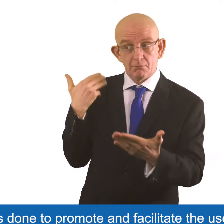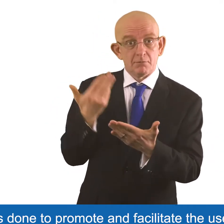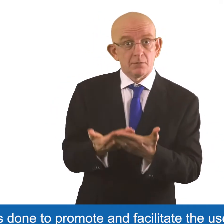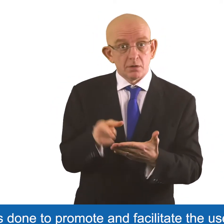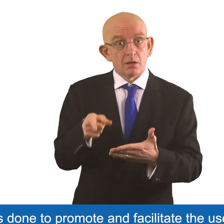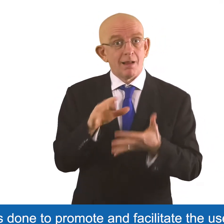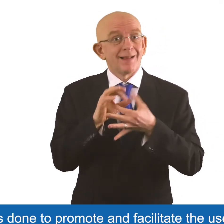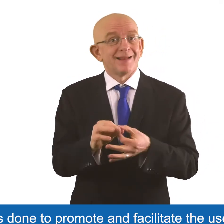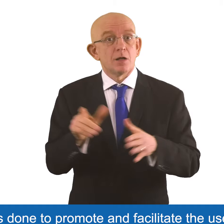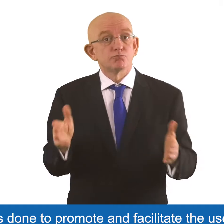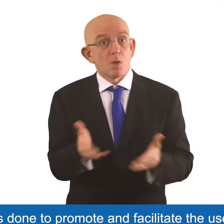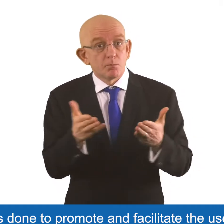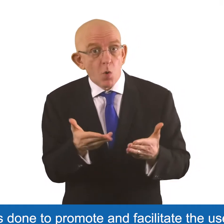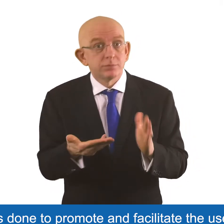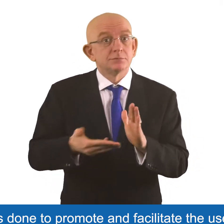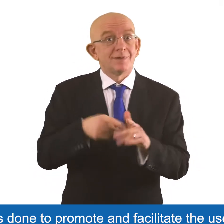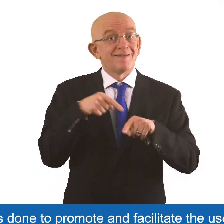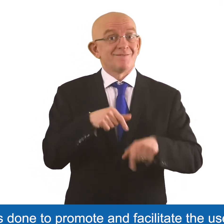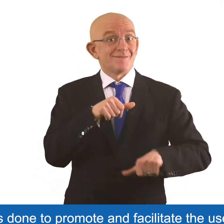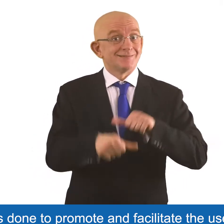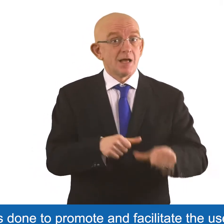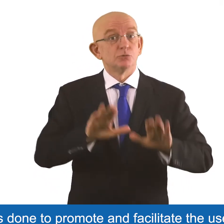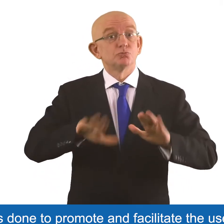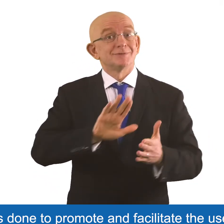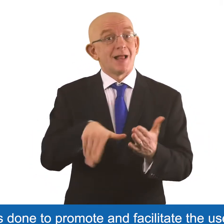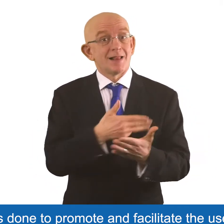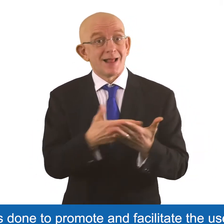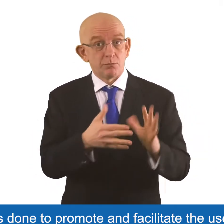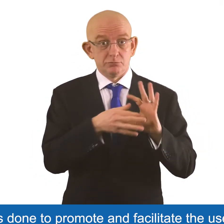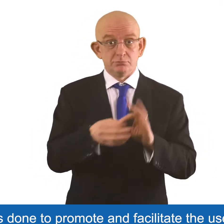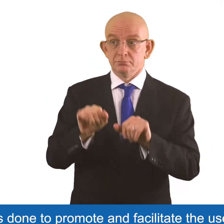use of British Sign Language in their public communications.